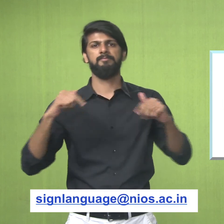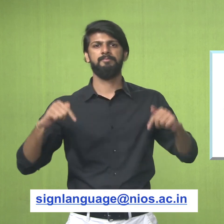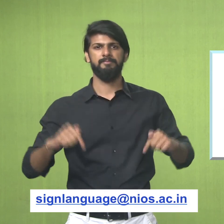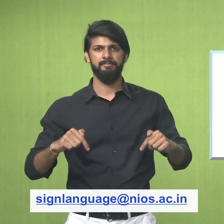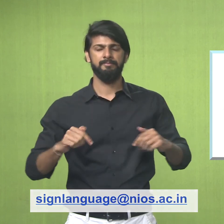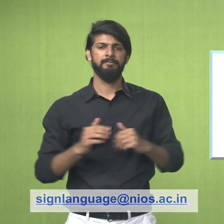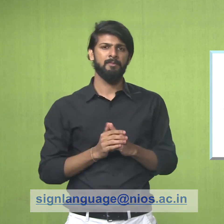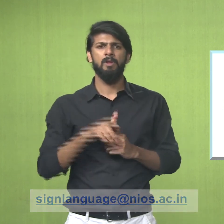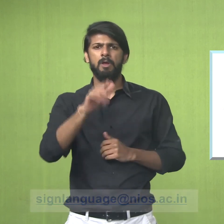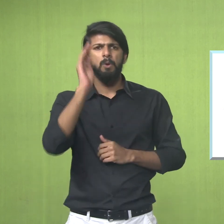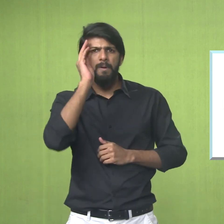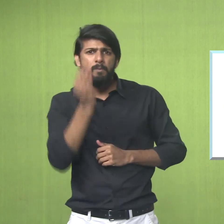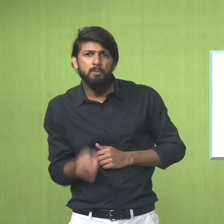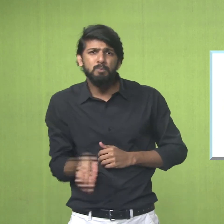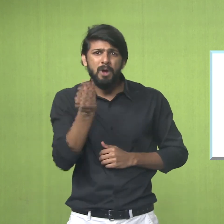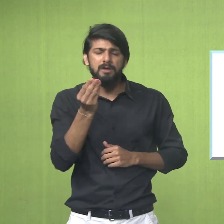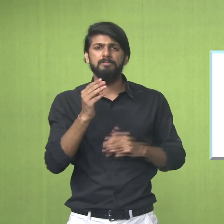signlanguage@nios.ac.in. For more information, you